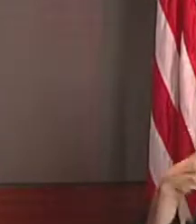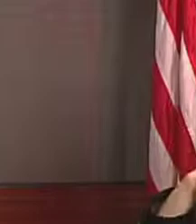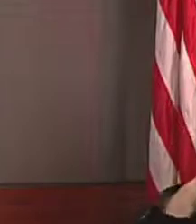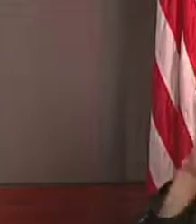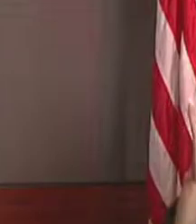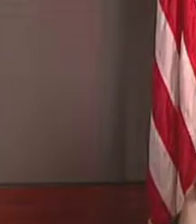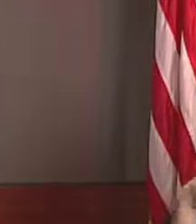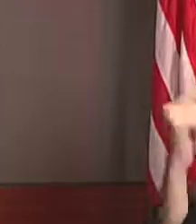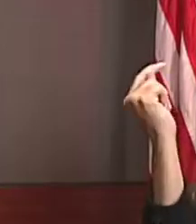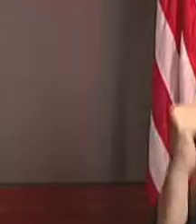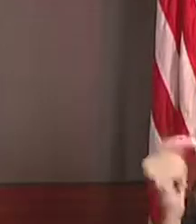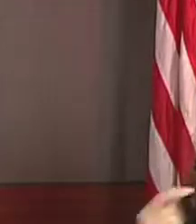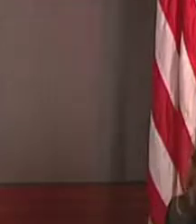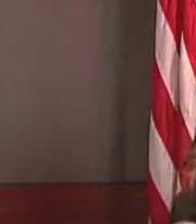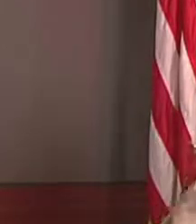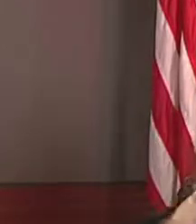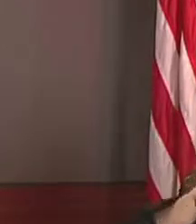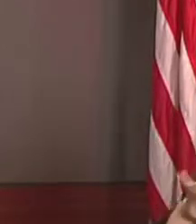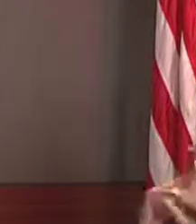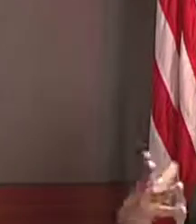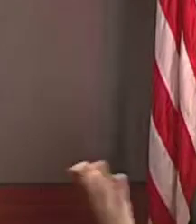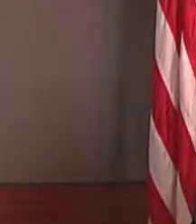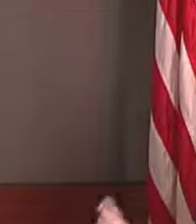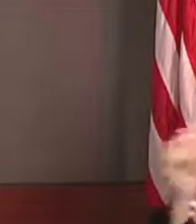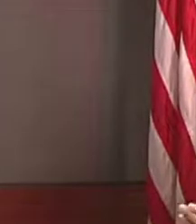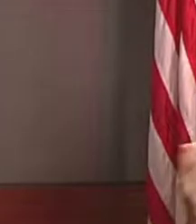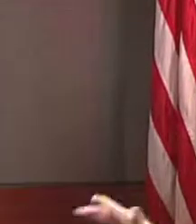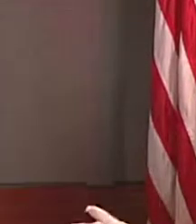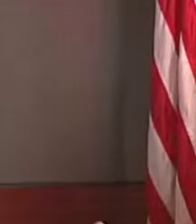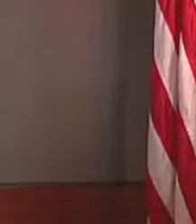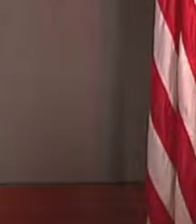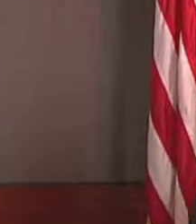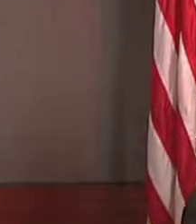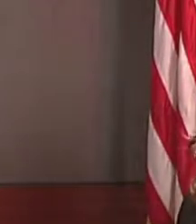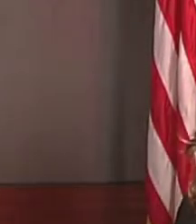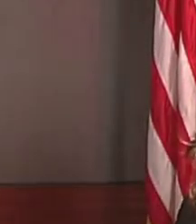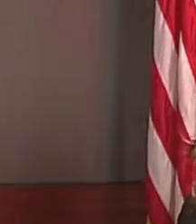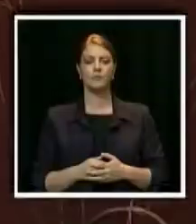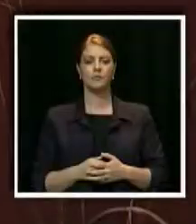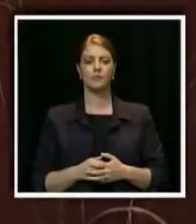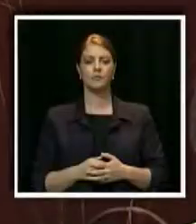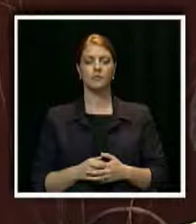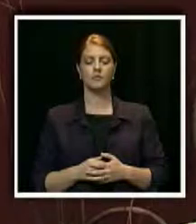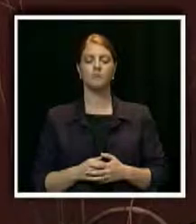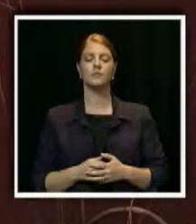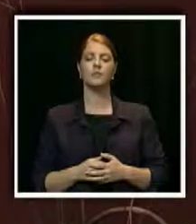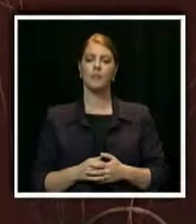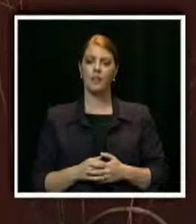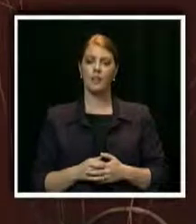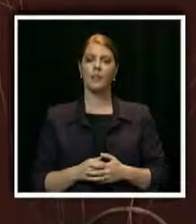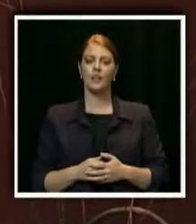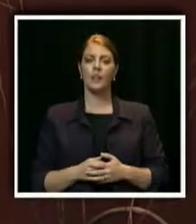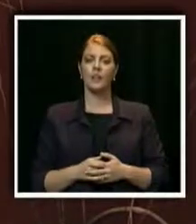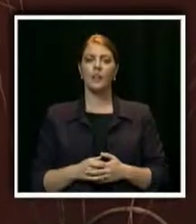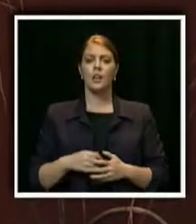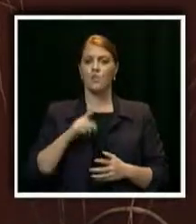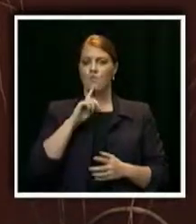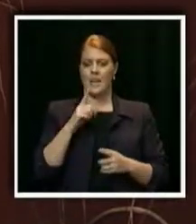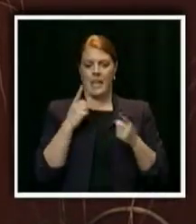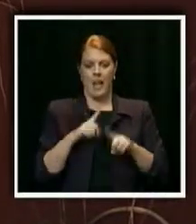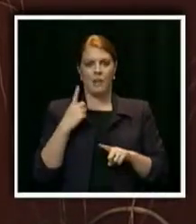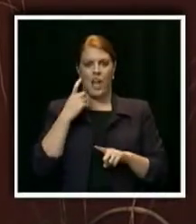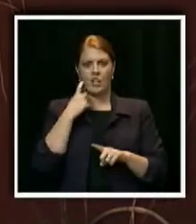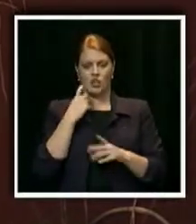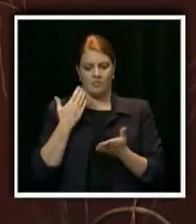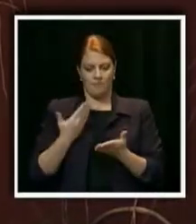is Arizona addressing natural disasters and dealing with supply and demand issues? Well, in fact, I just came from a meeting